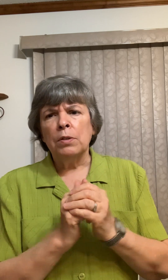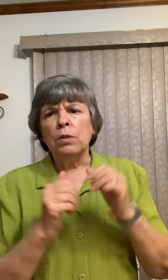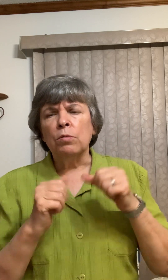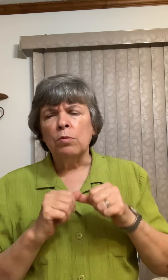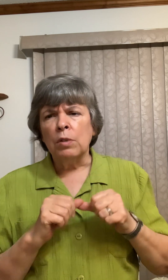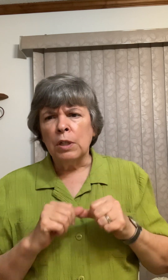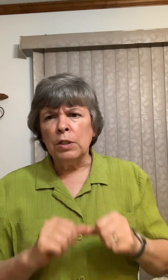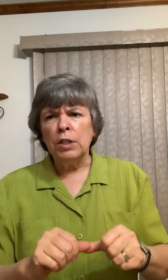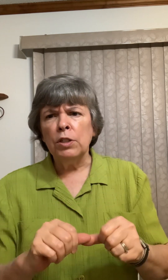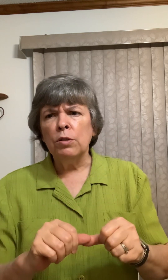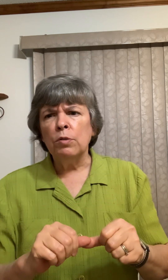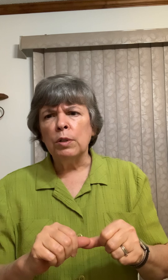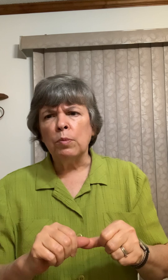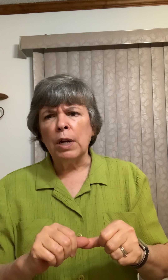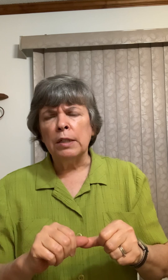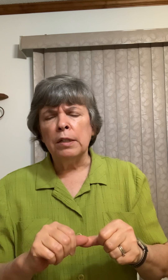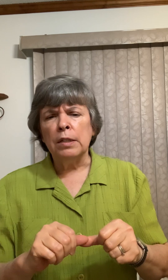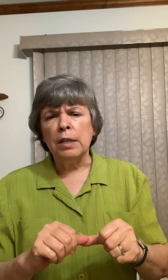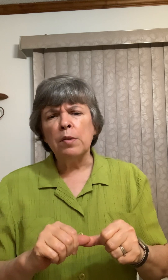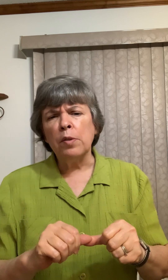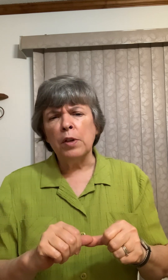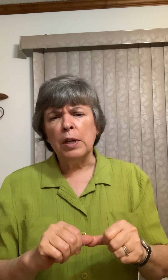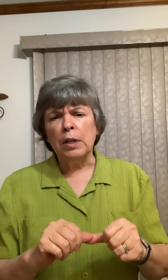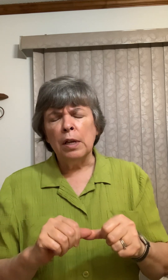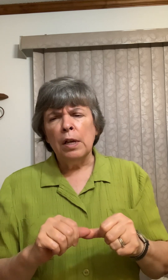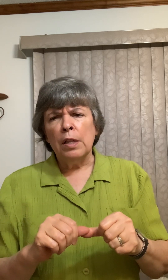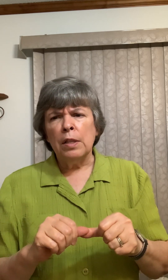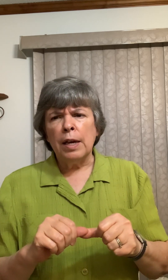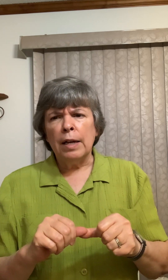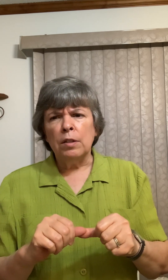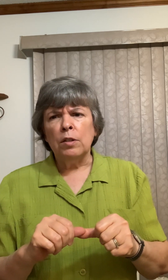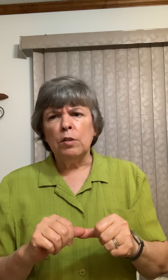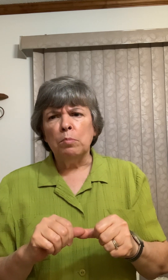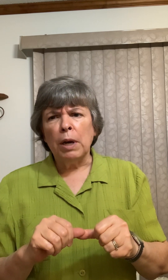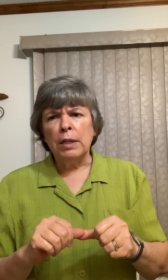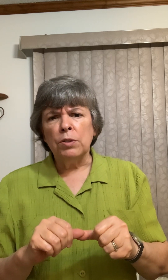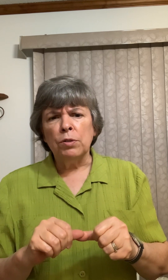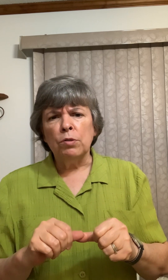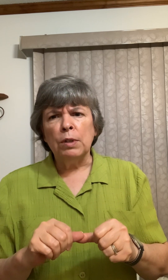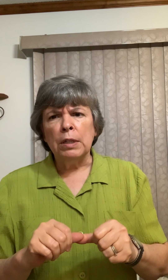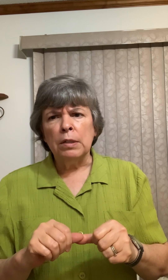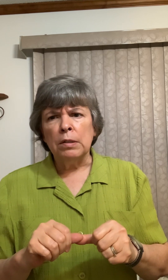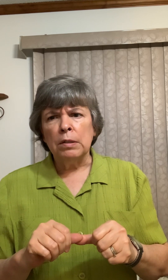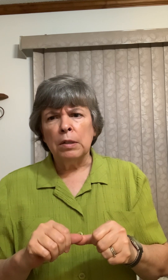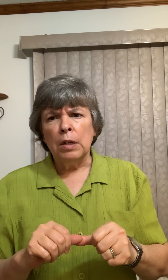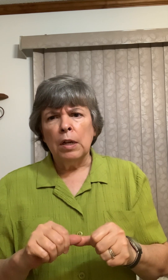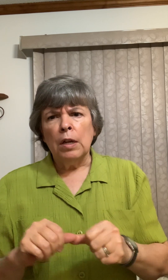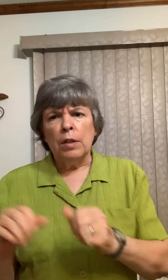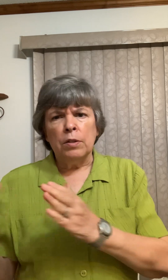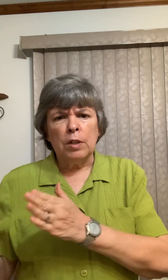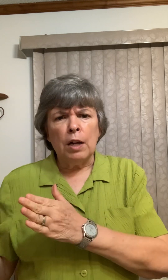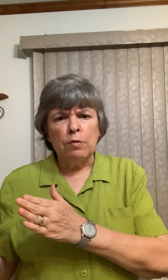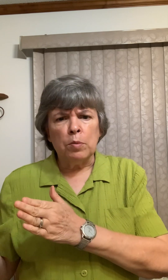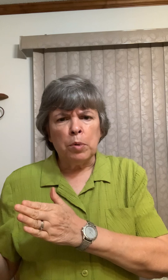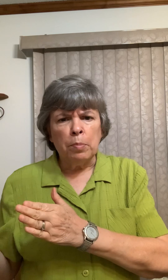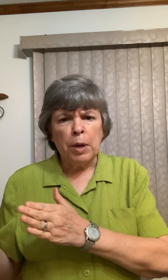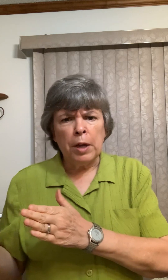So continue is what I did. Another thing that you might do is the sign for